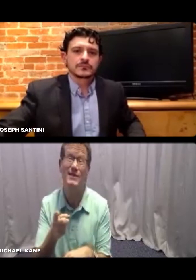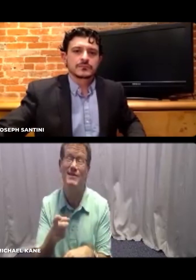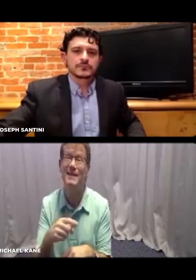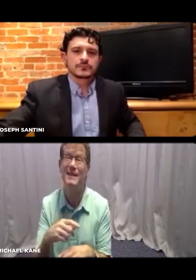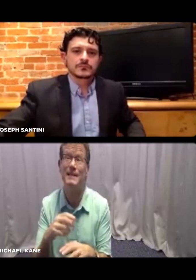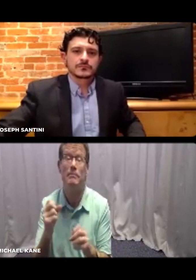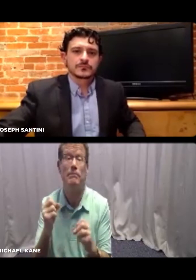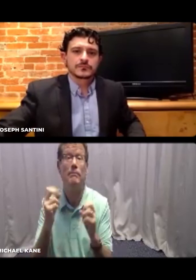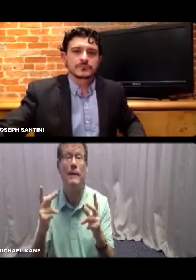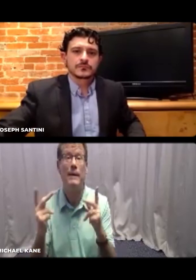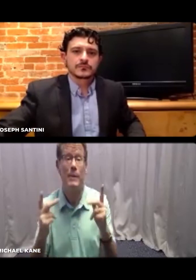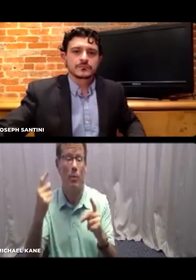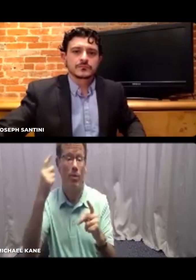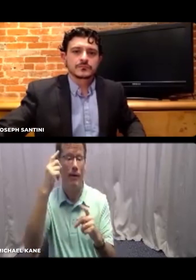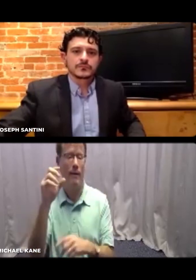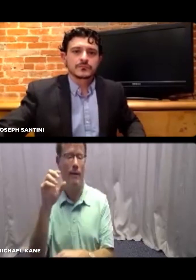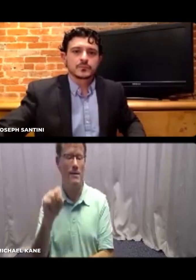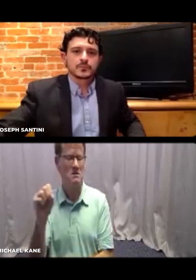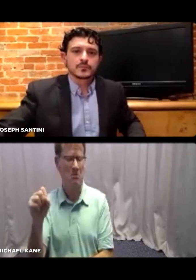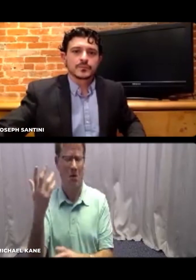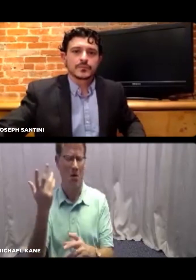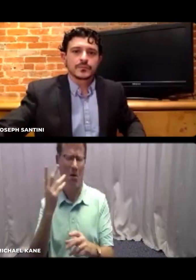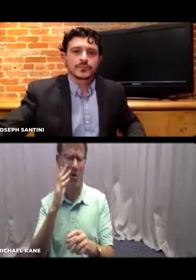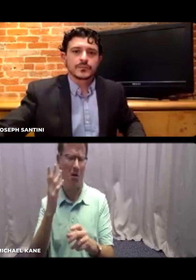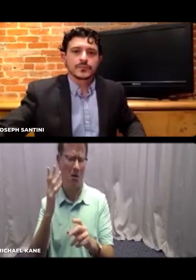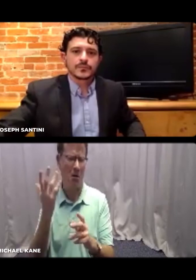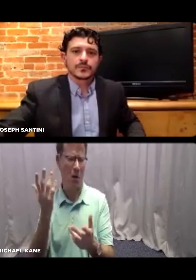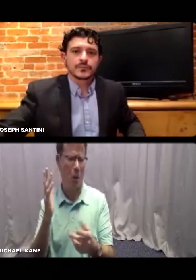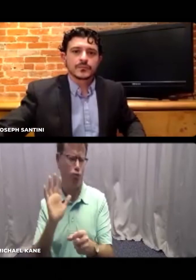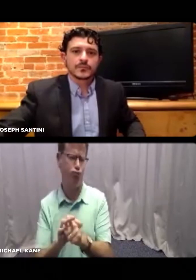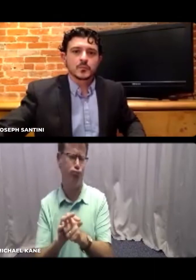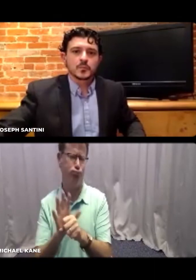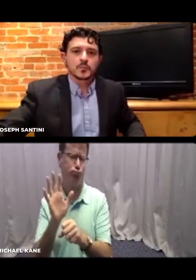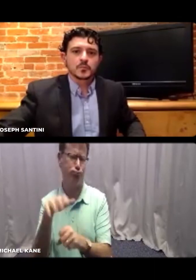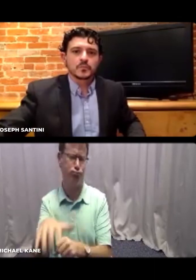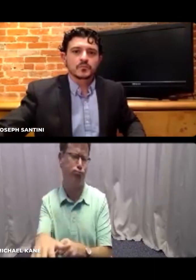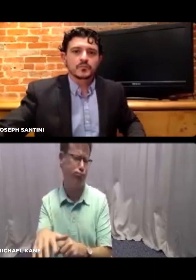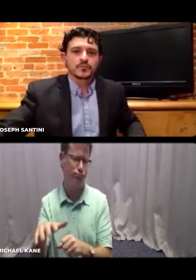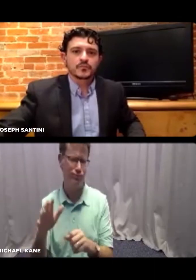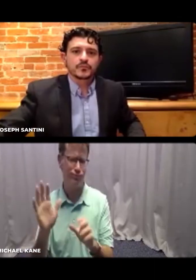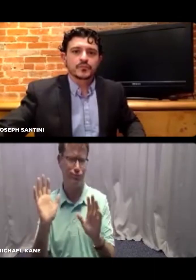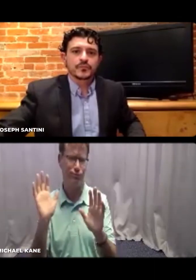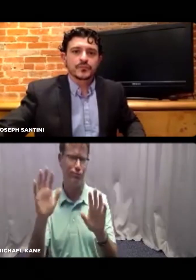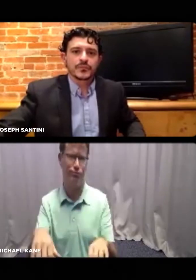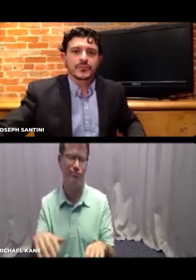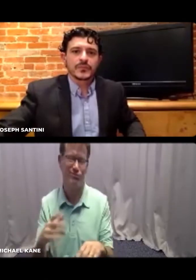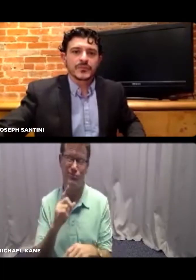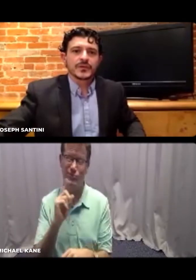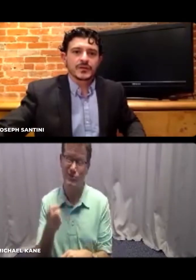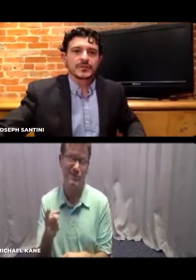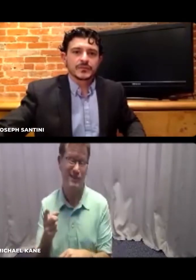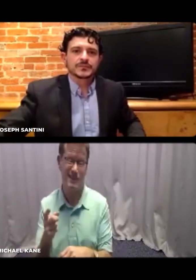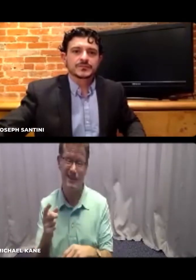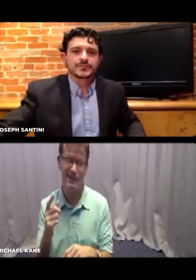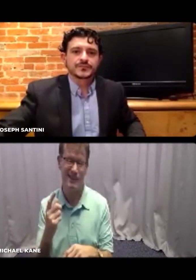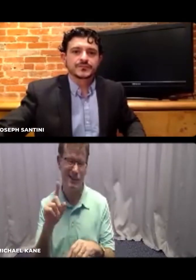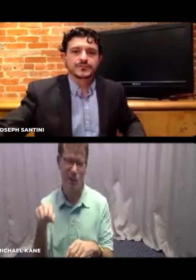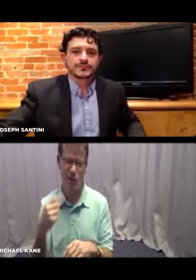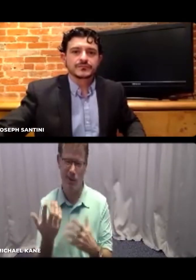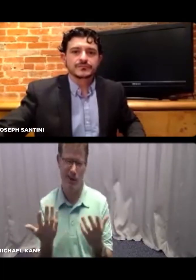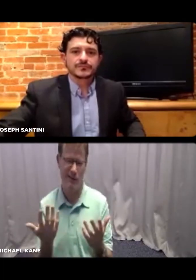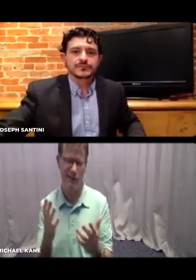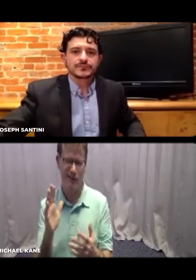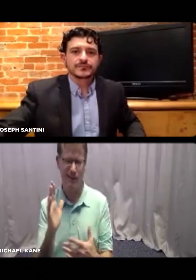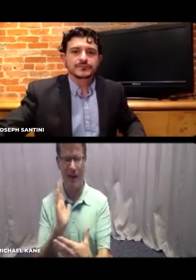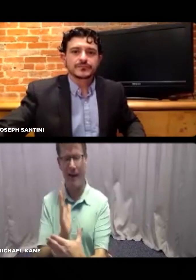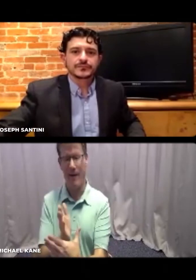A lot of people think that there's plenty of money that can be received on SSDI, but